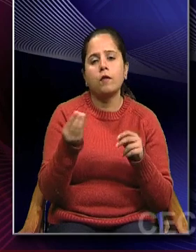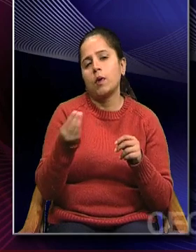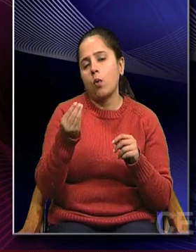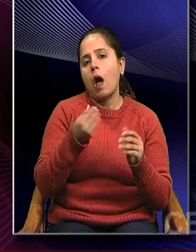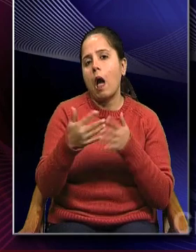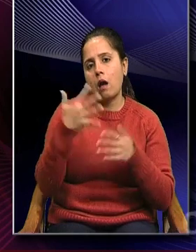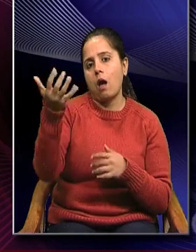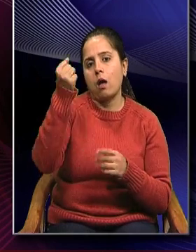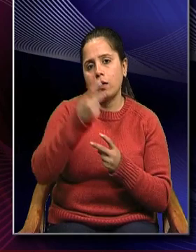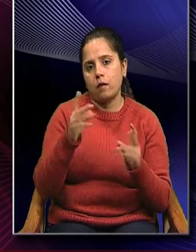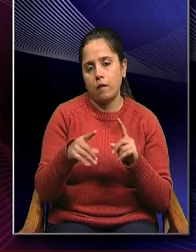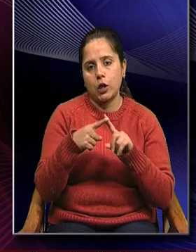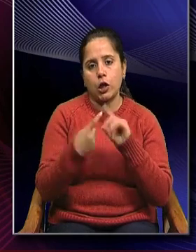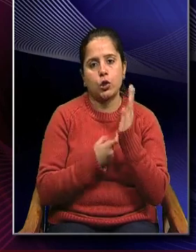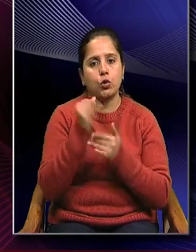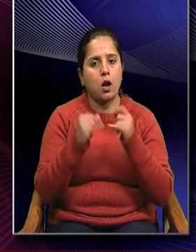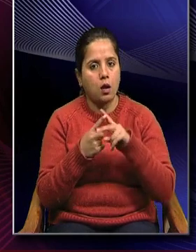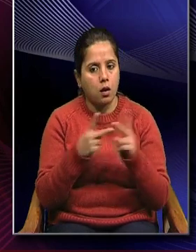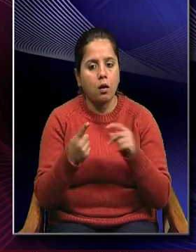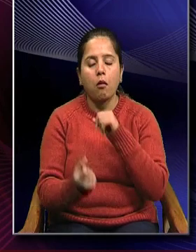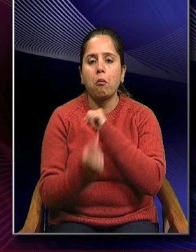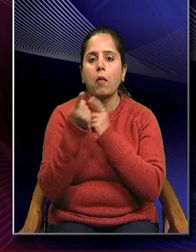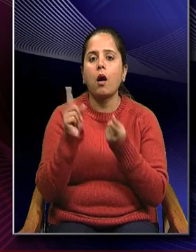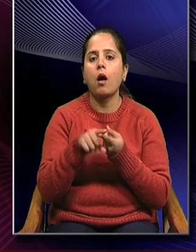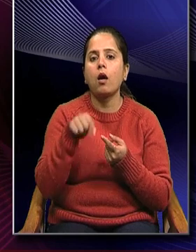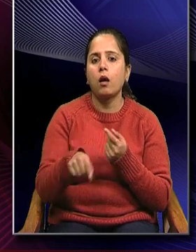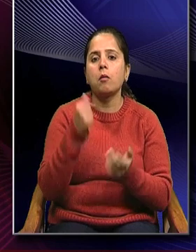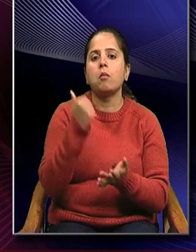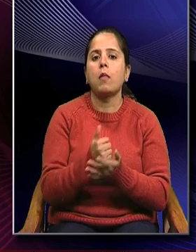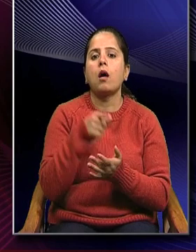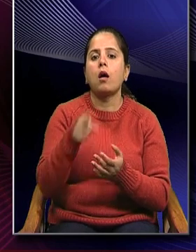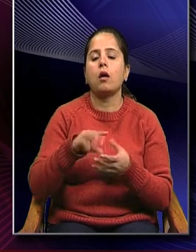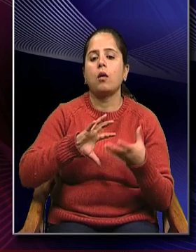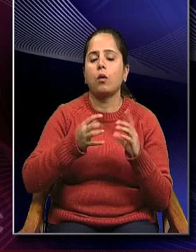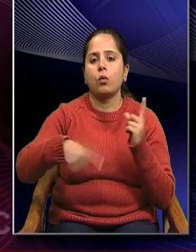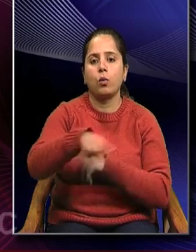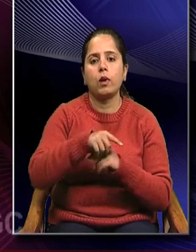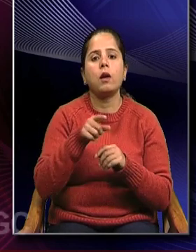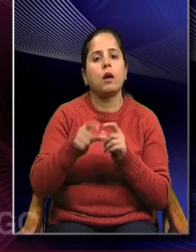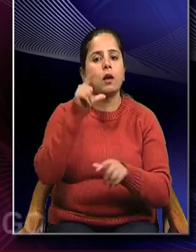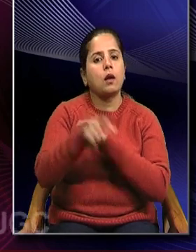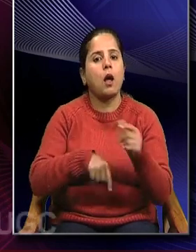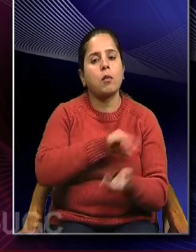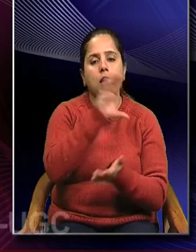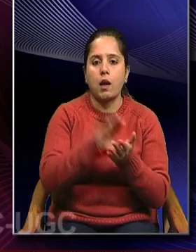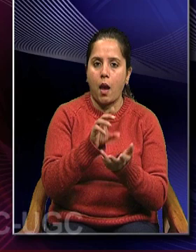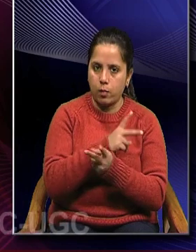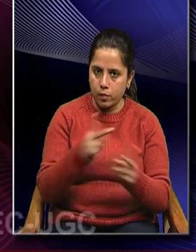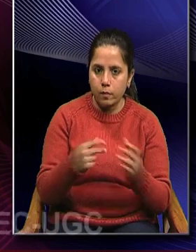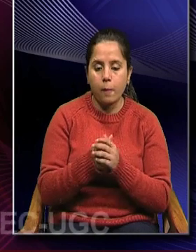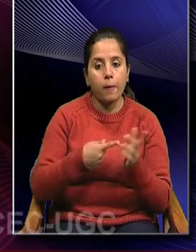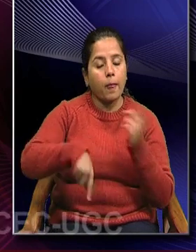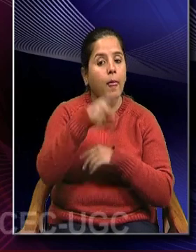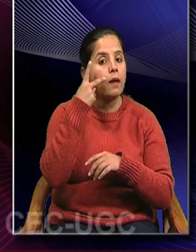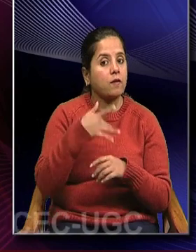hands. Trust and cartels emerged, and the banking capital merged with the industrial capital. And we see